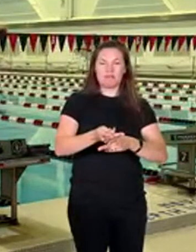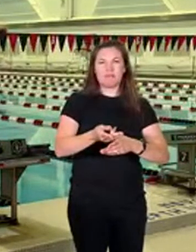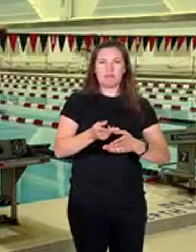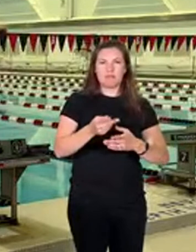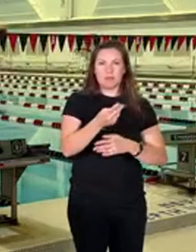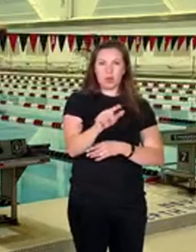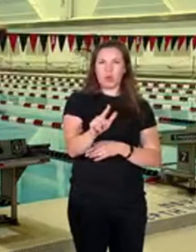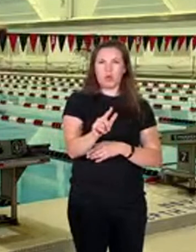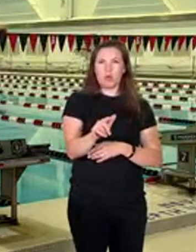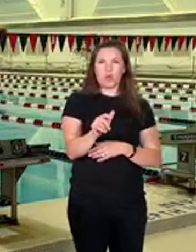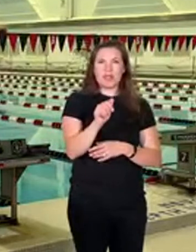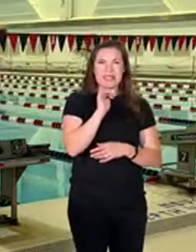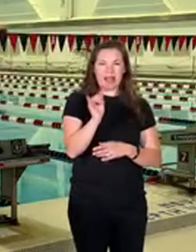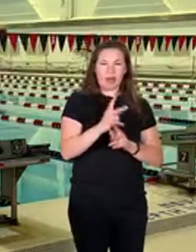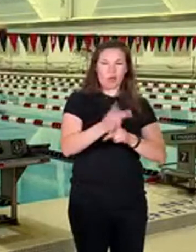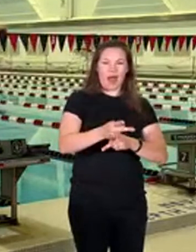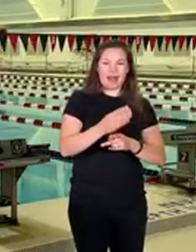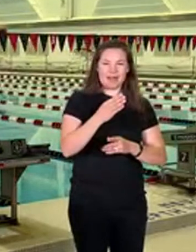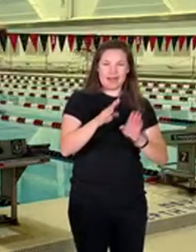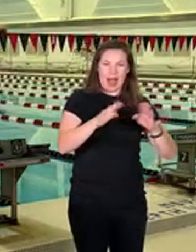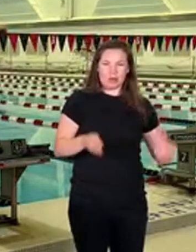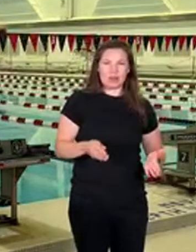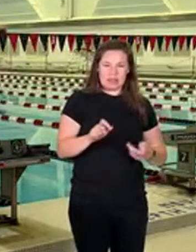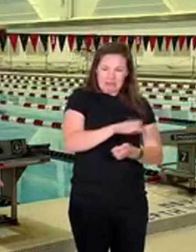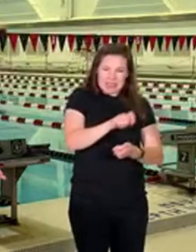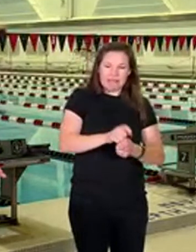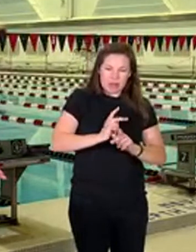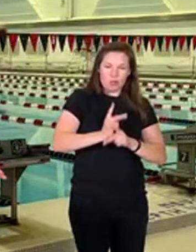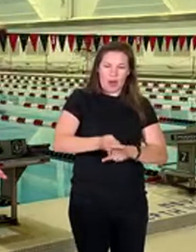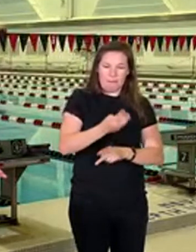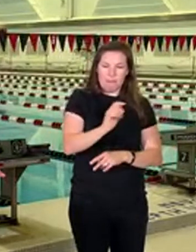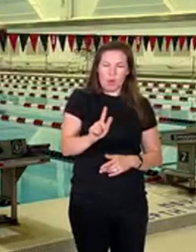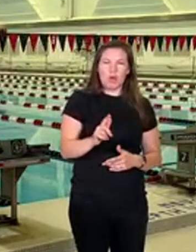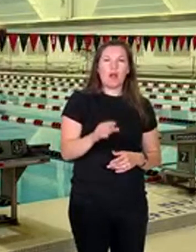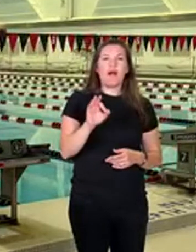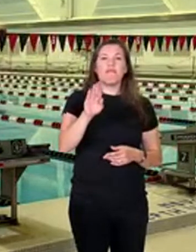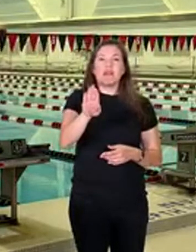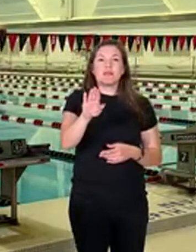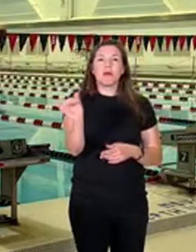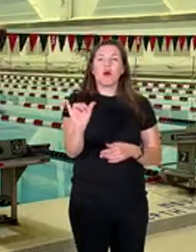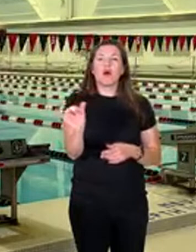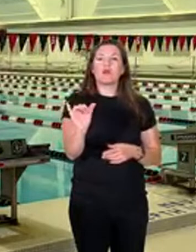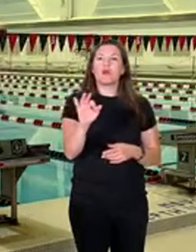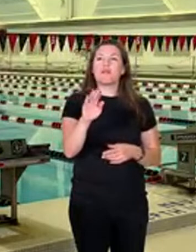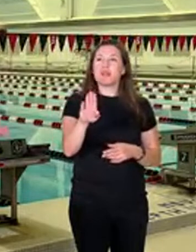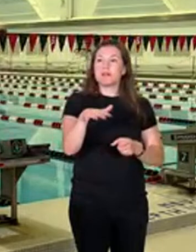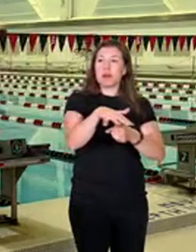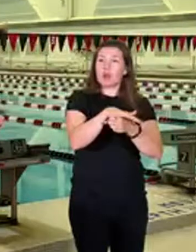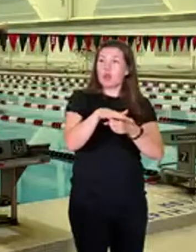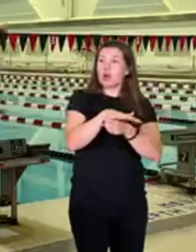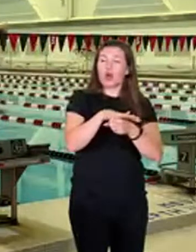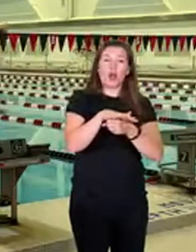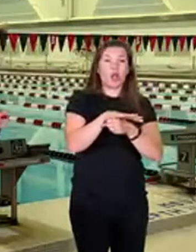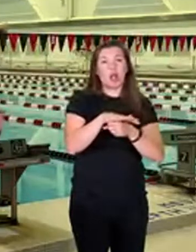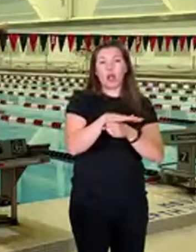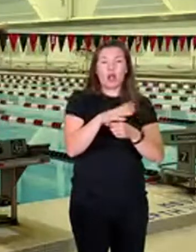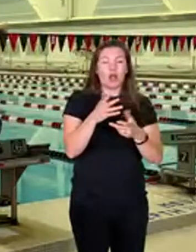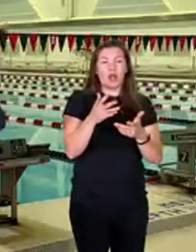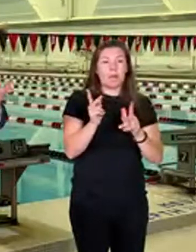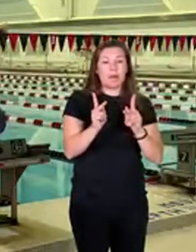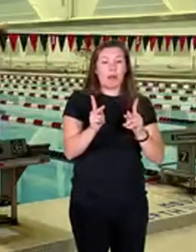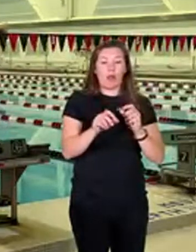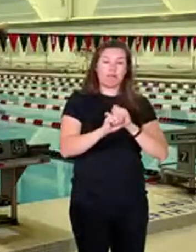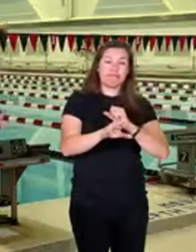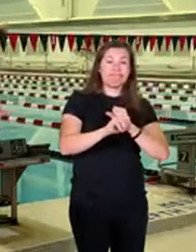It's not like you're renting out a house. And there are on Facebook, in the Facebook local marketplace, people